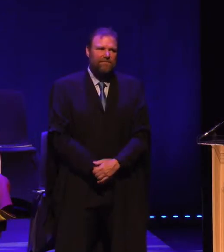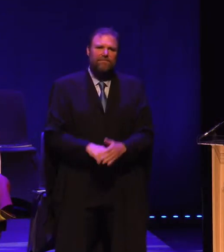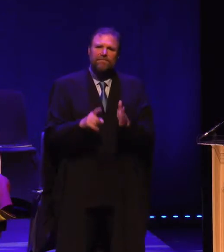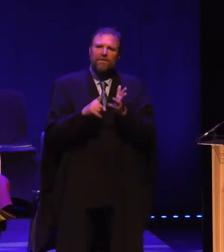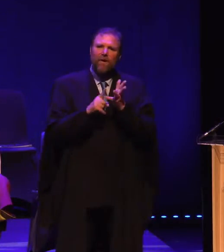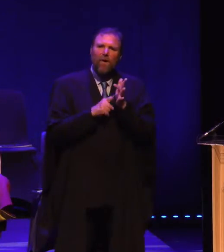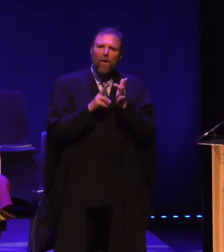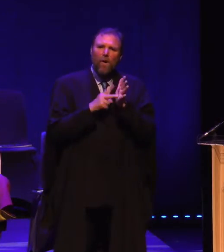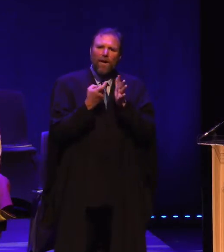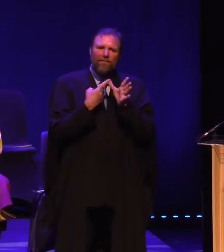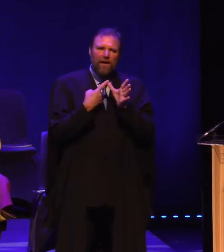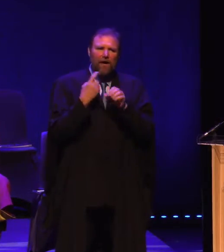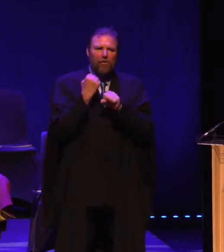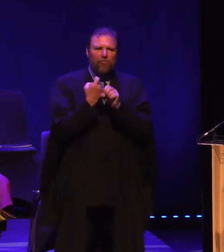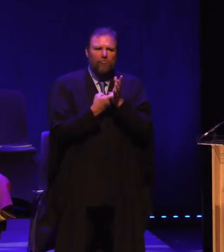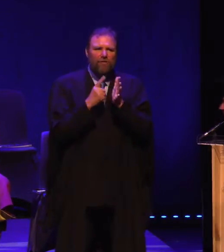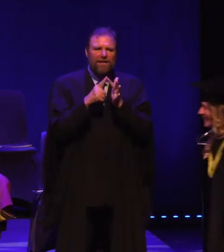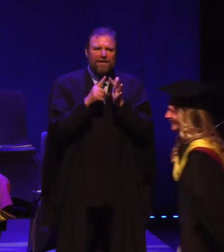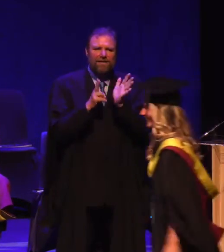Olivia Green.